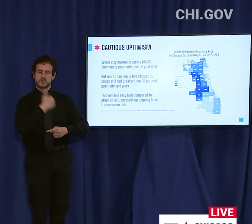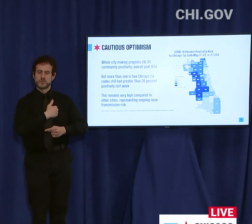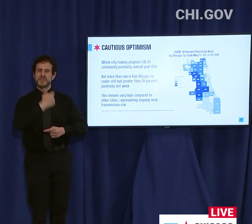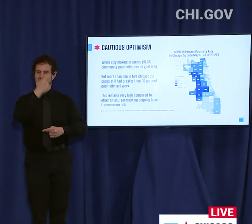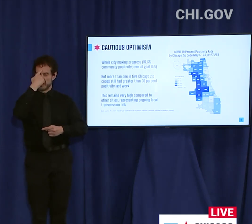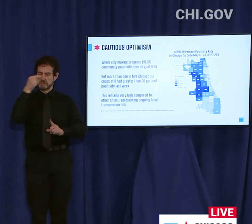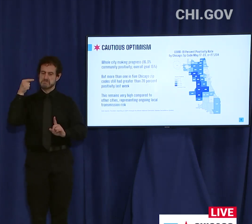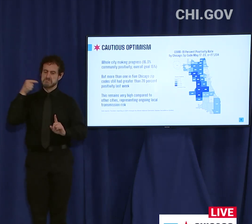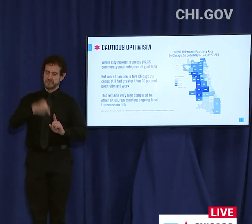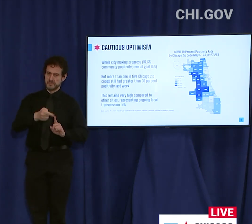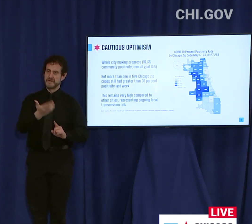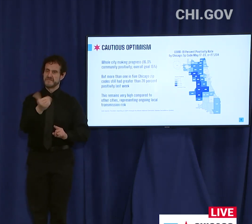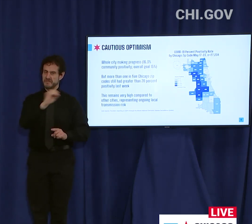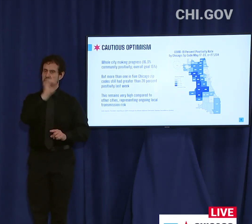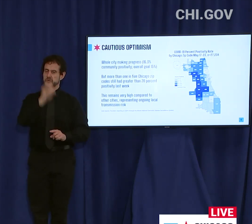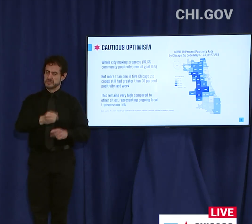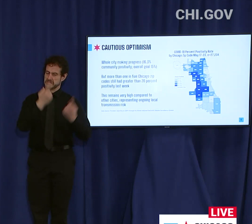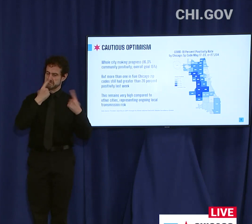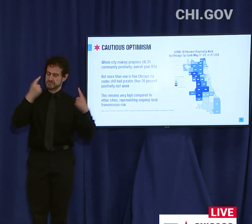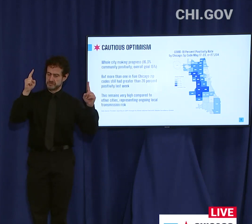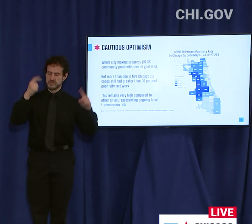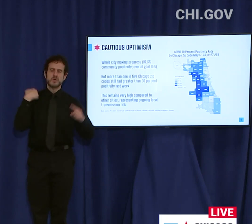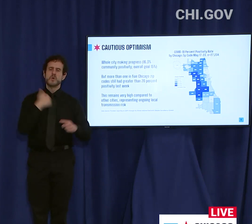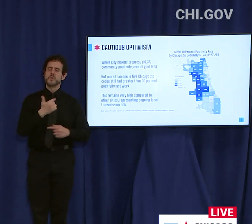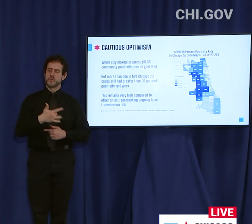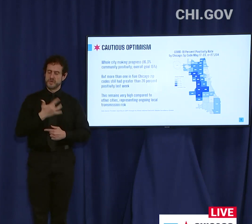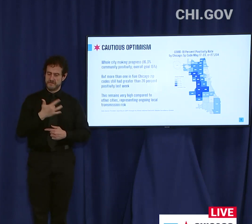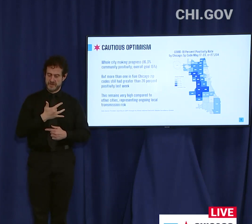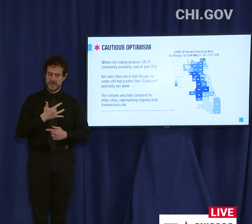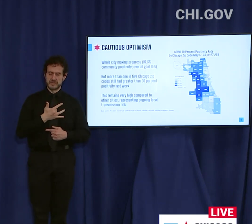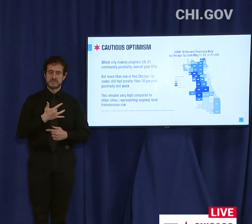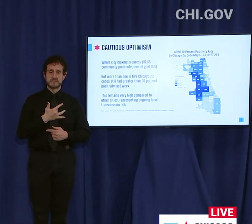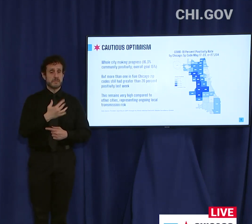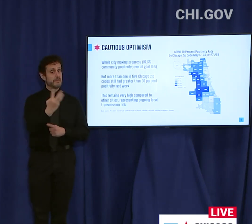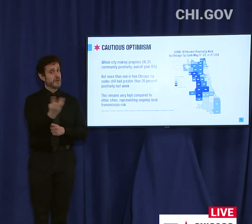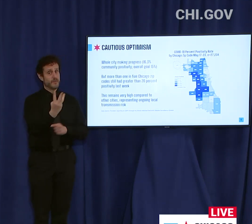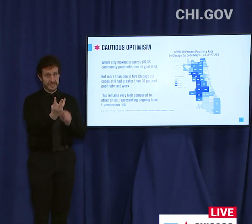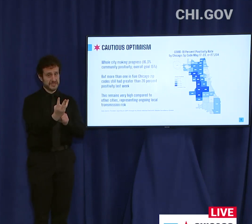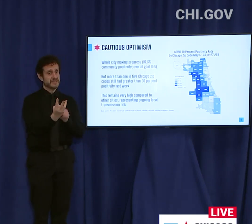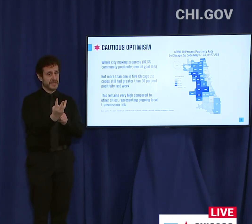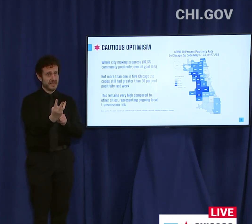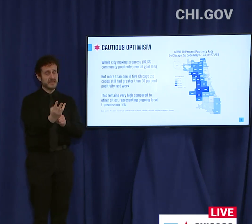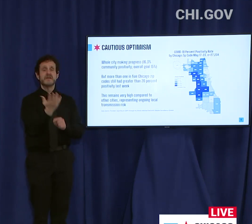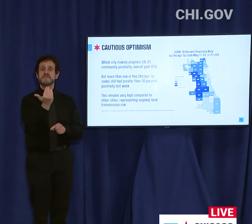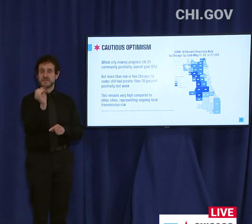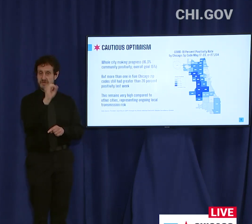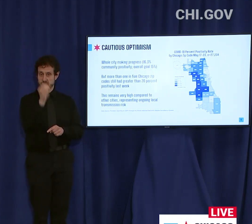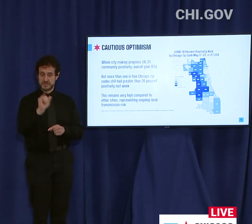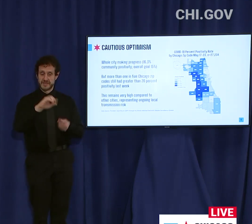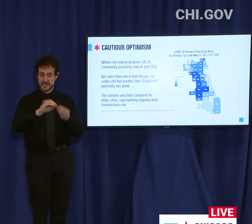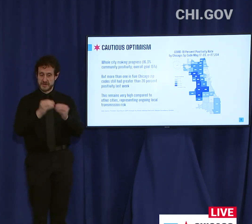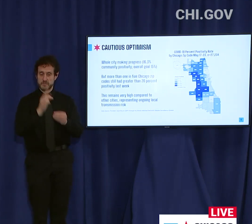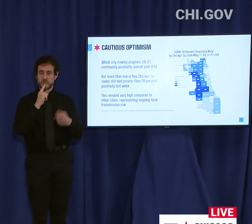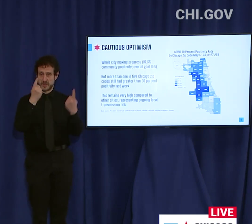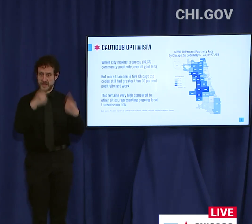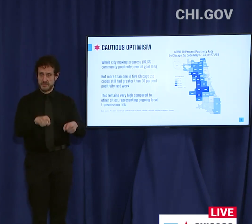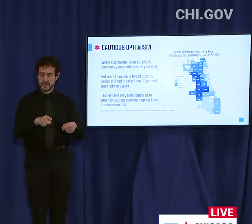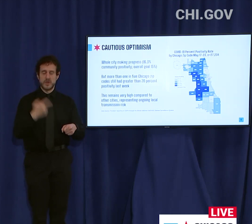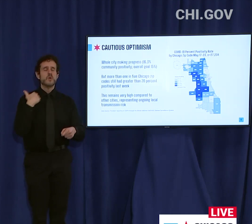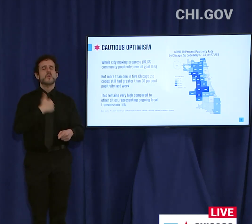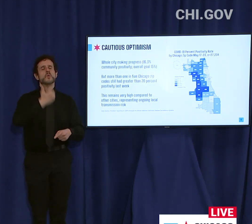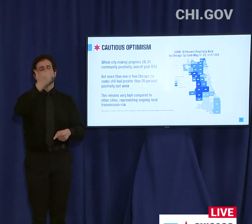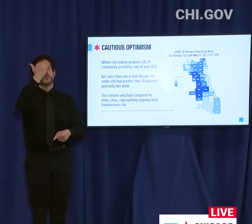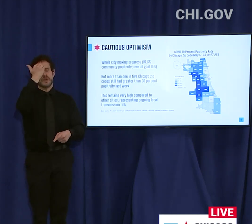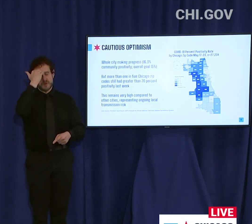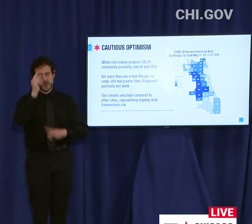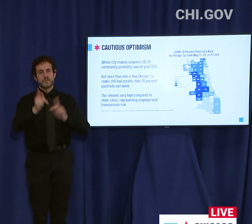that 15% target? We felt that probably by Wednesday, we will be there. We know that people need to make plans,